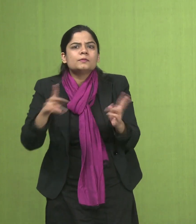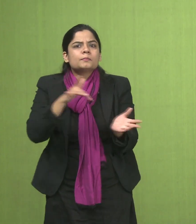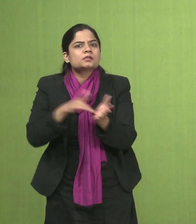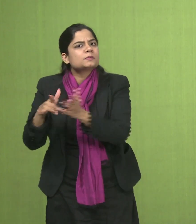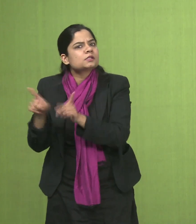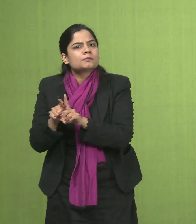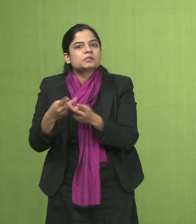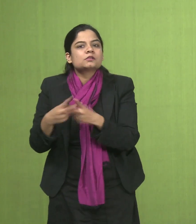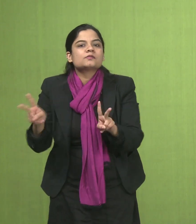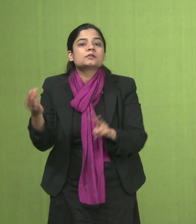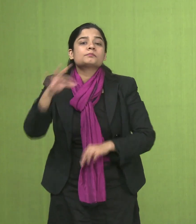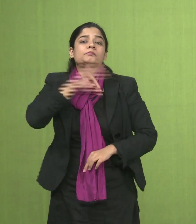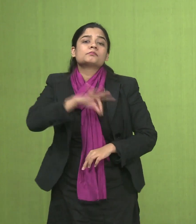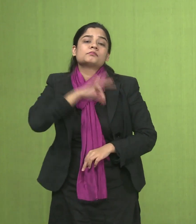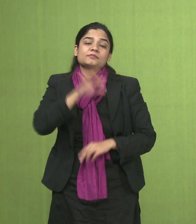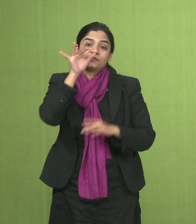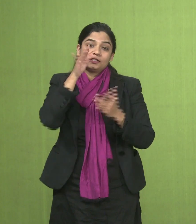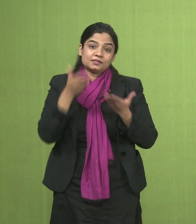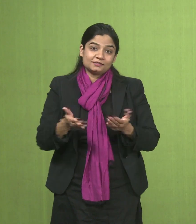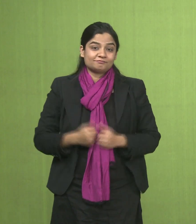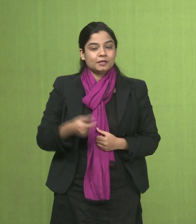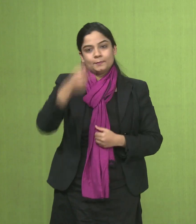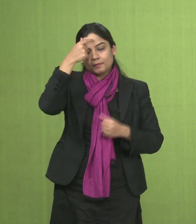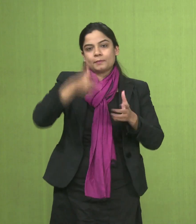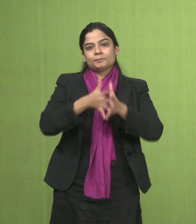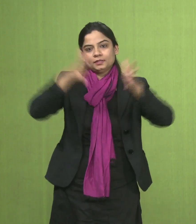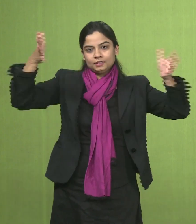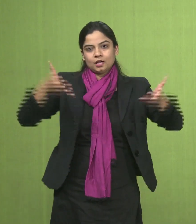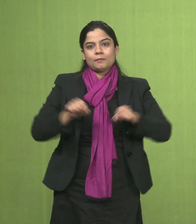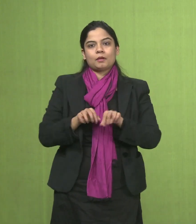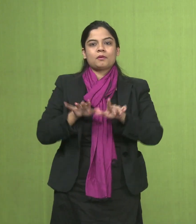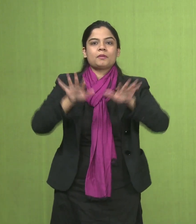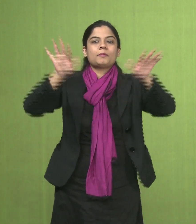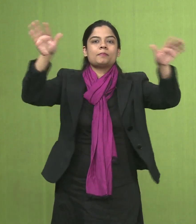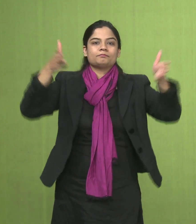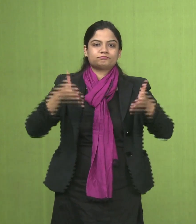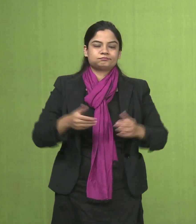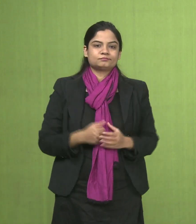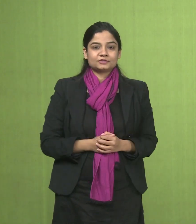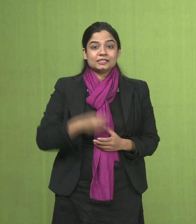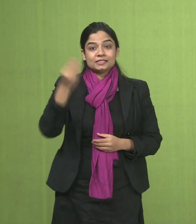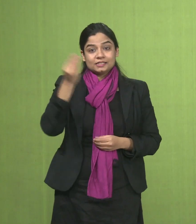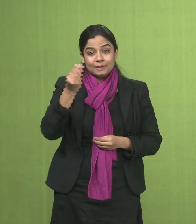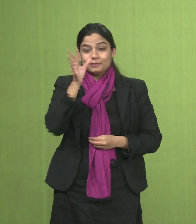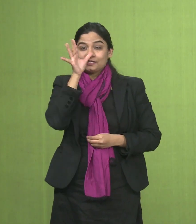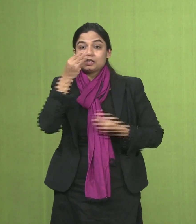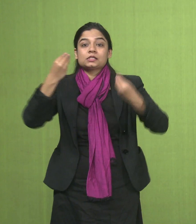price variation from place to place. People make money out of that. So that's a big problem. There are some ways